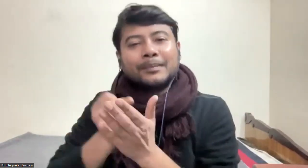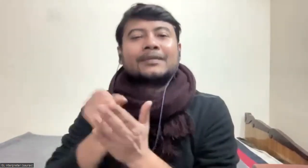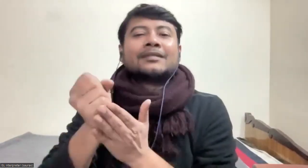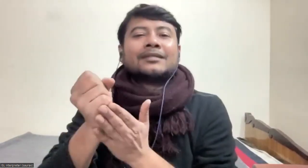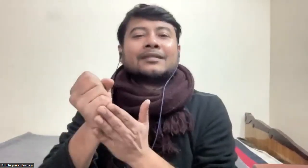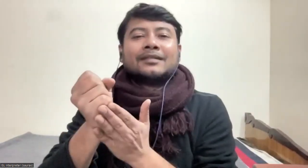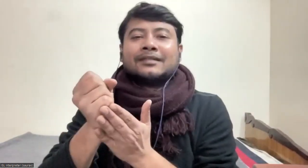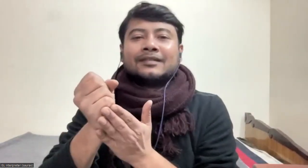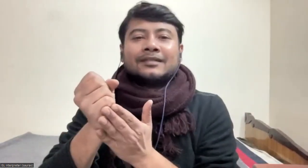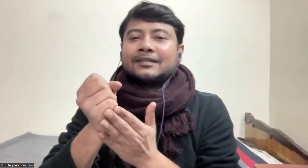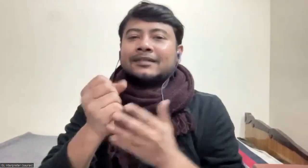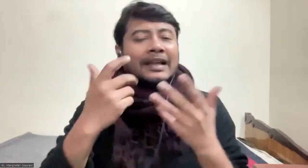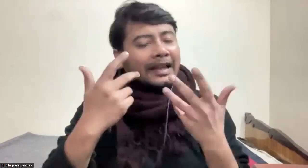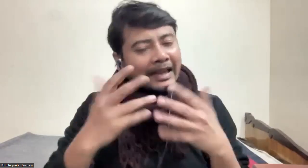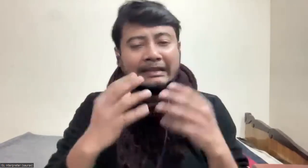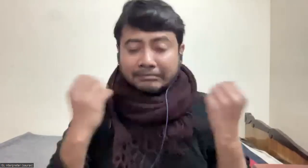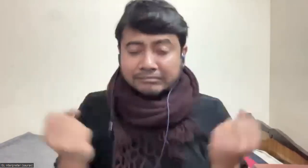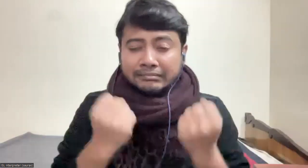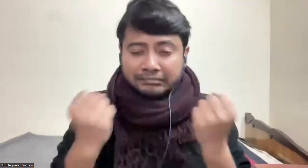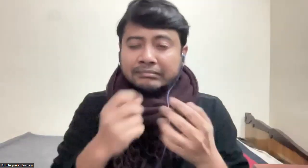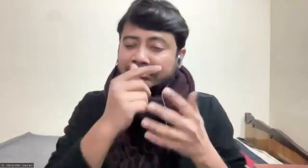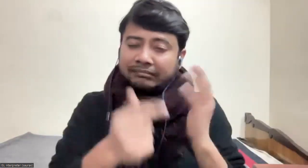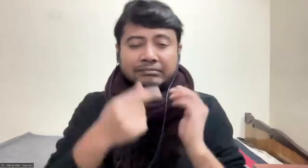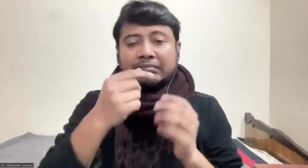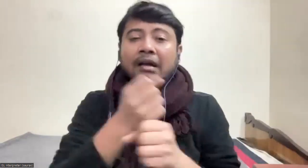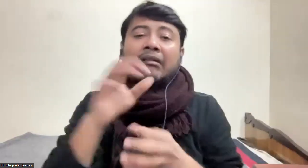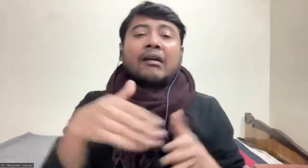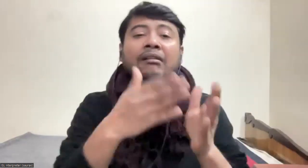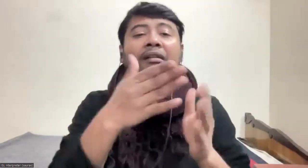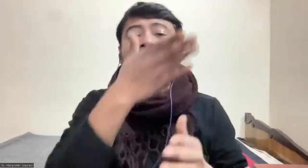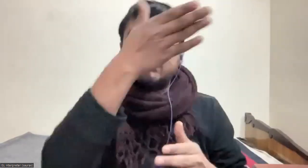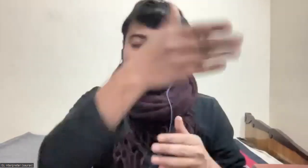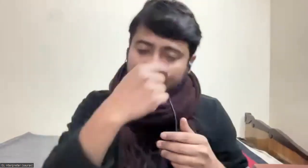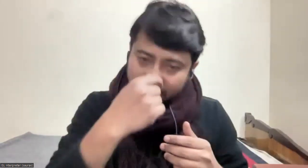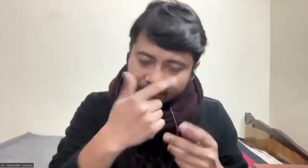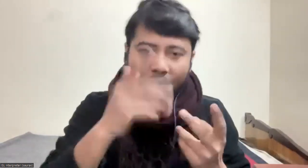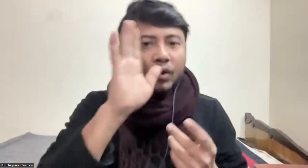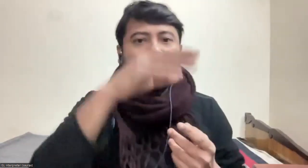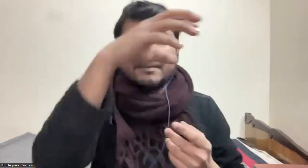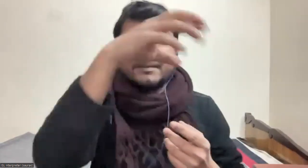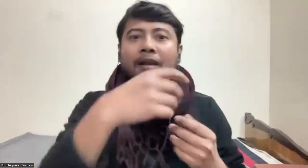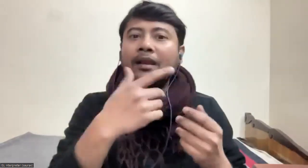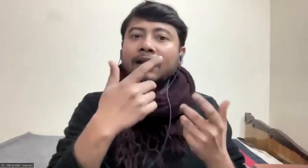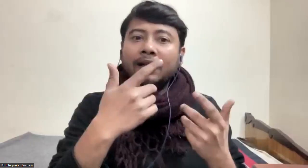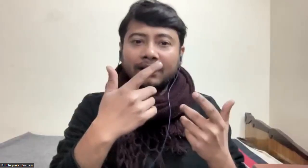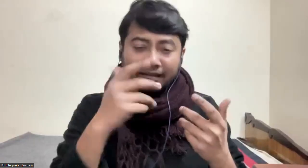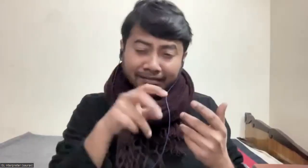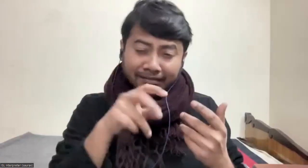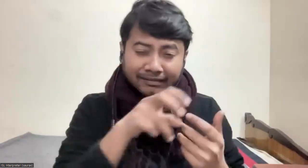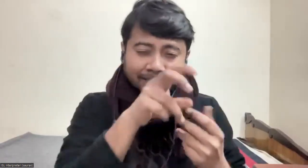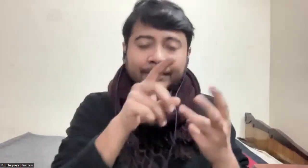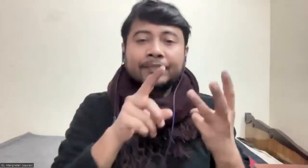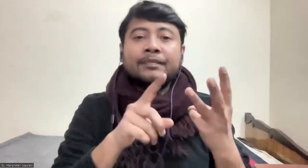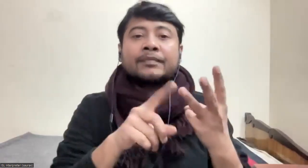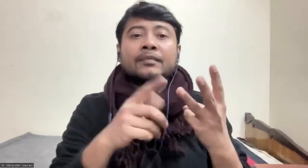sacrifice at home, not by taking a bath in Ganga. They are not at the same level. Are you people